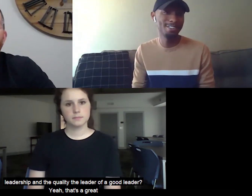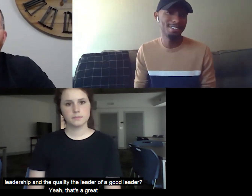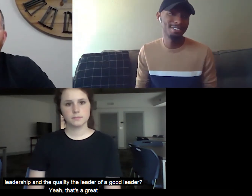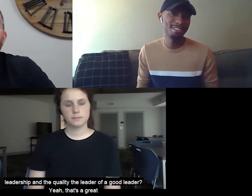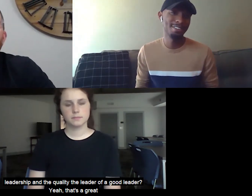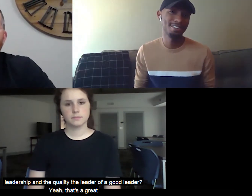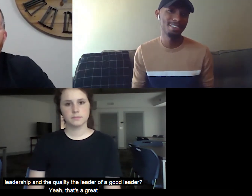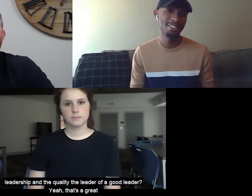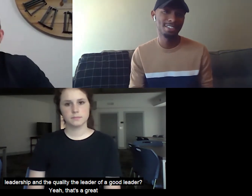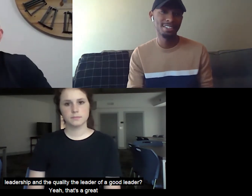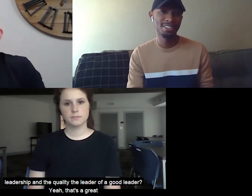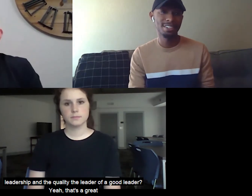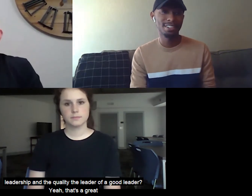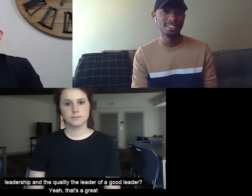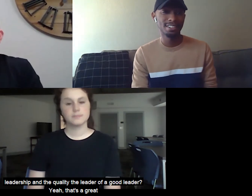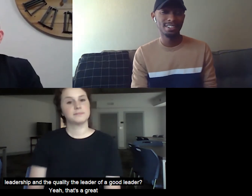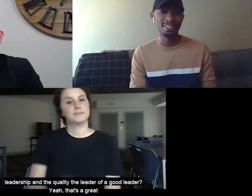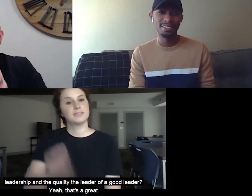leader? Yeah,